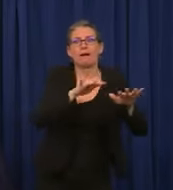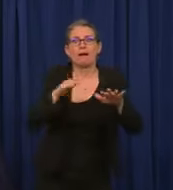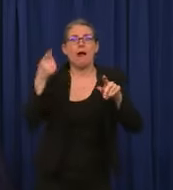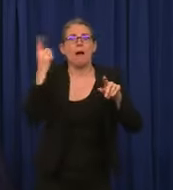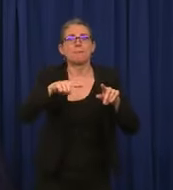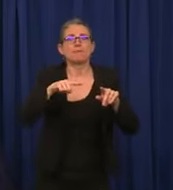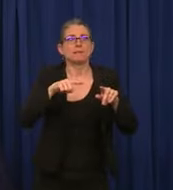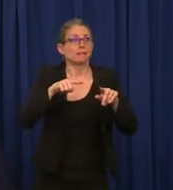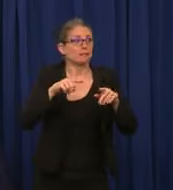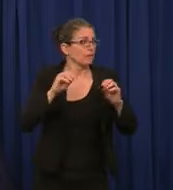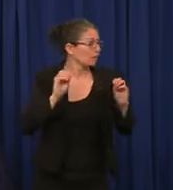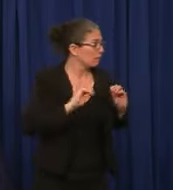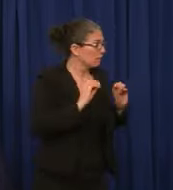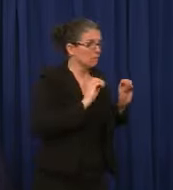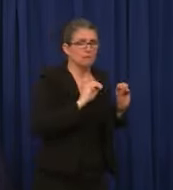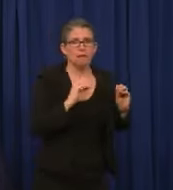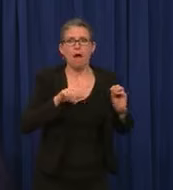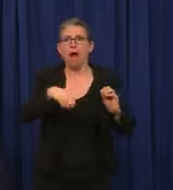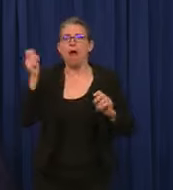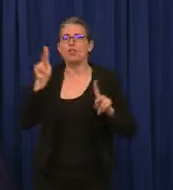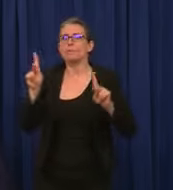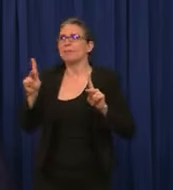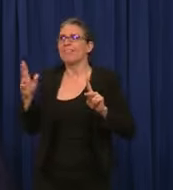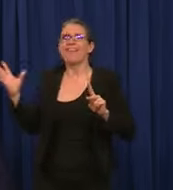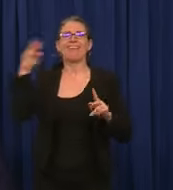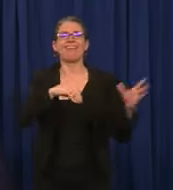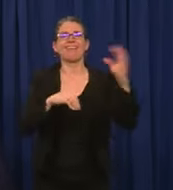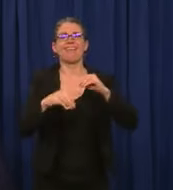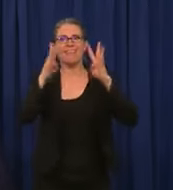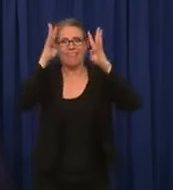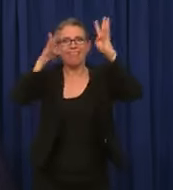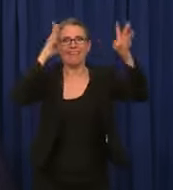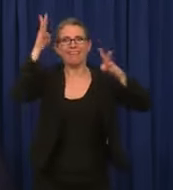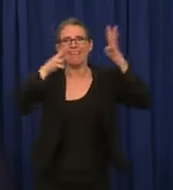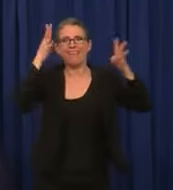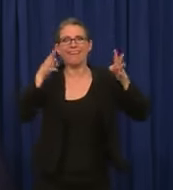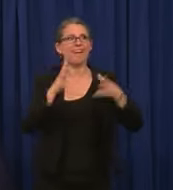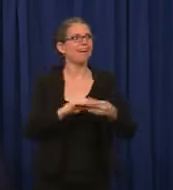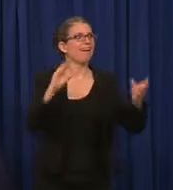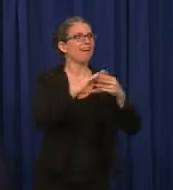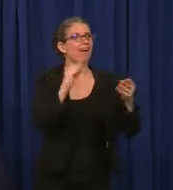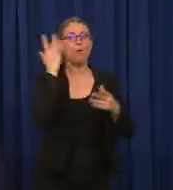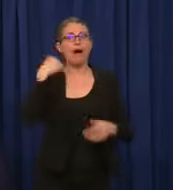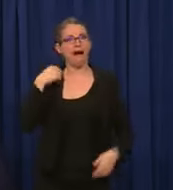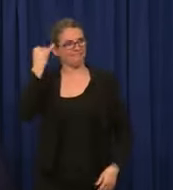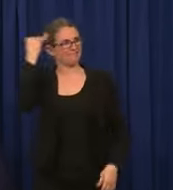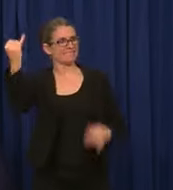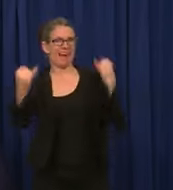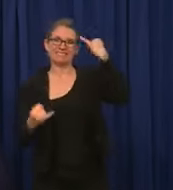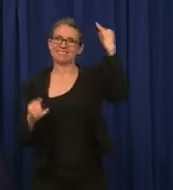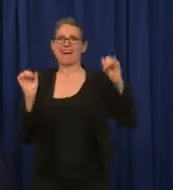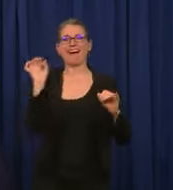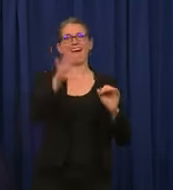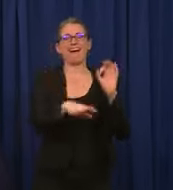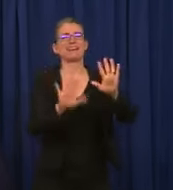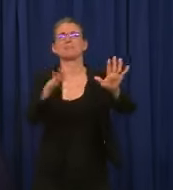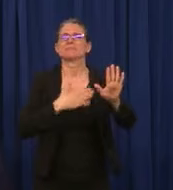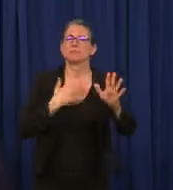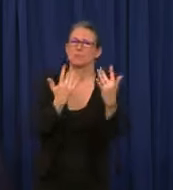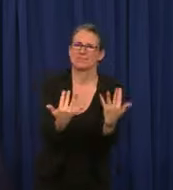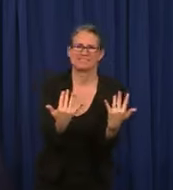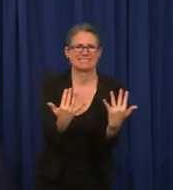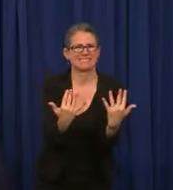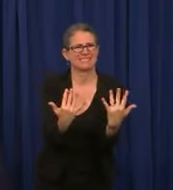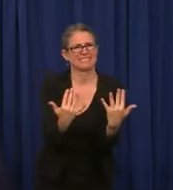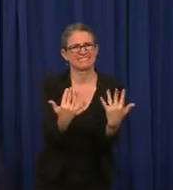So I ask everyone, as you're looking for those answers, exercise a healthy dose of skepticism. I also